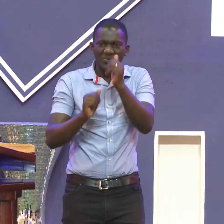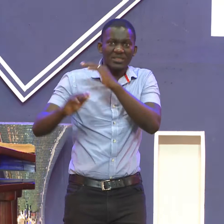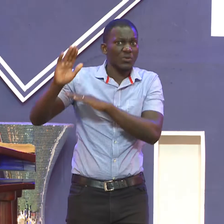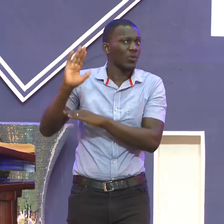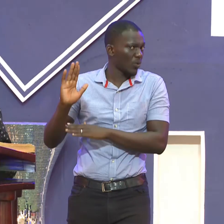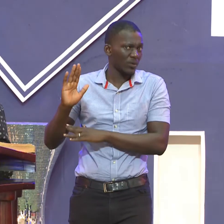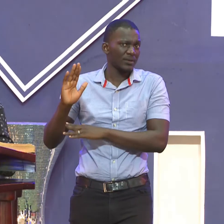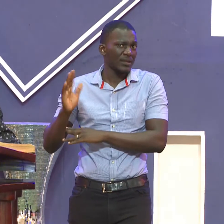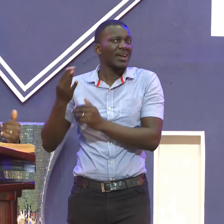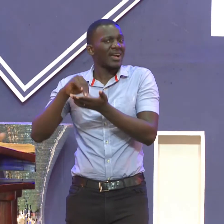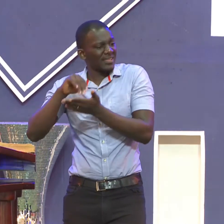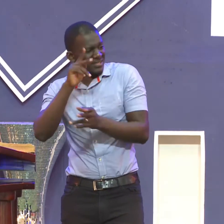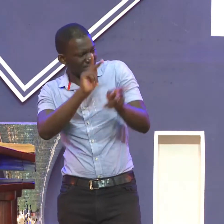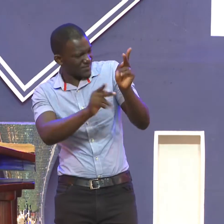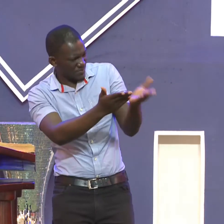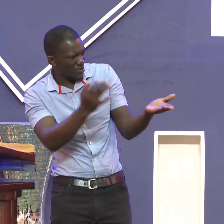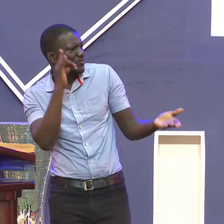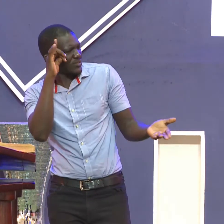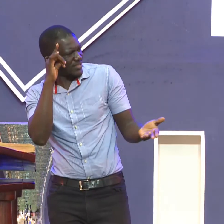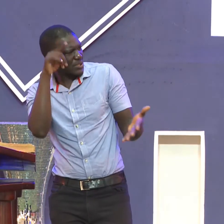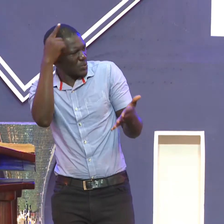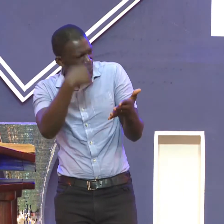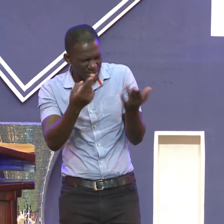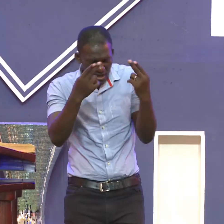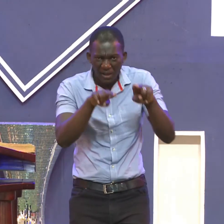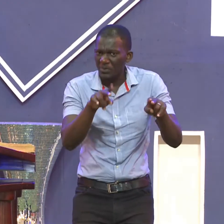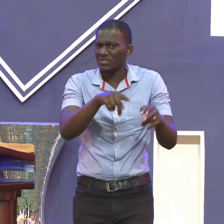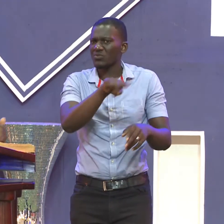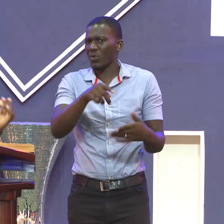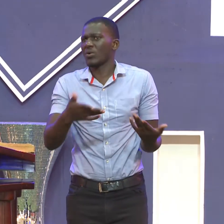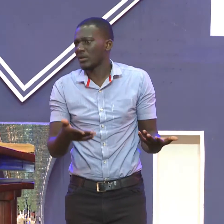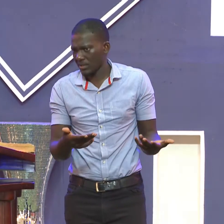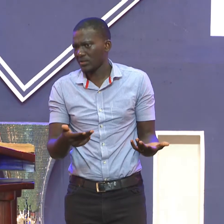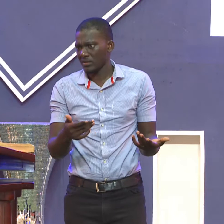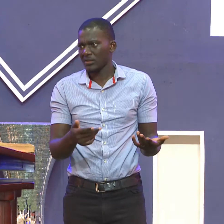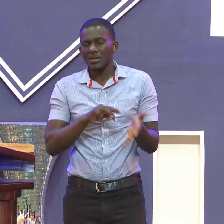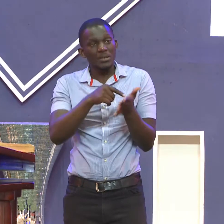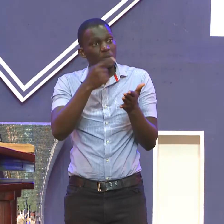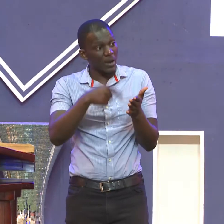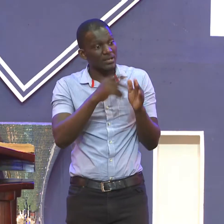relationship again, that they may put right what had gone